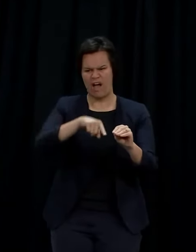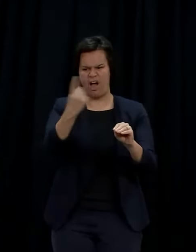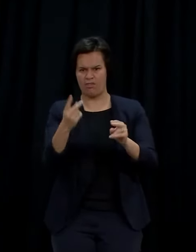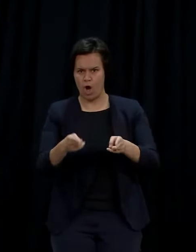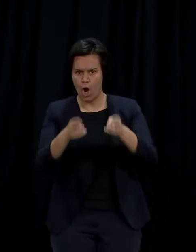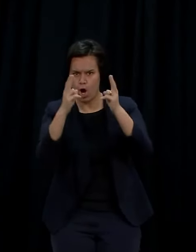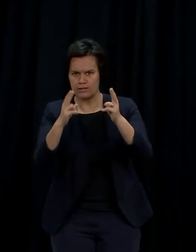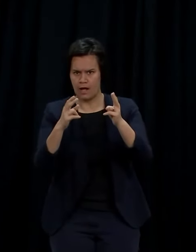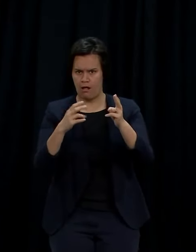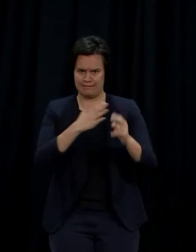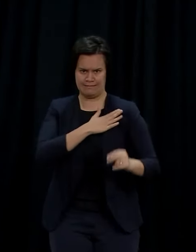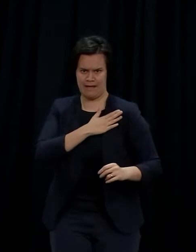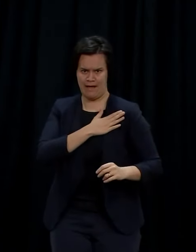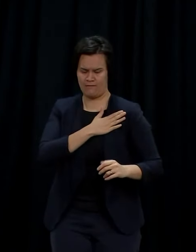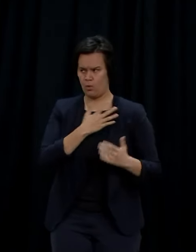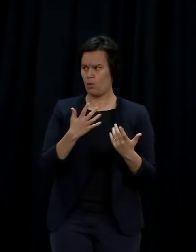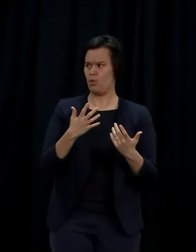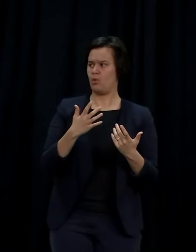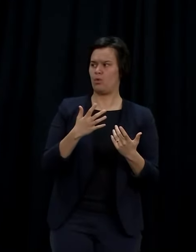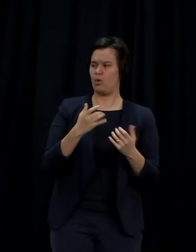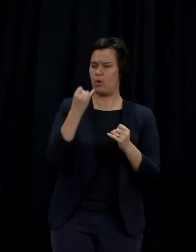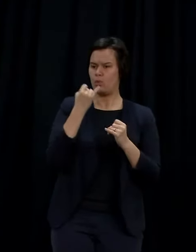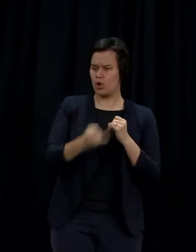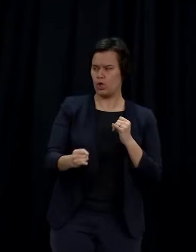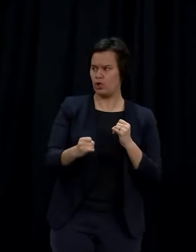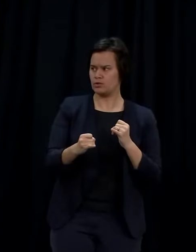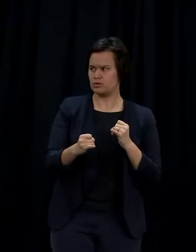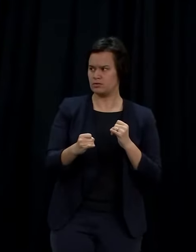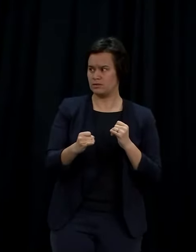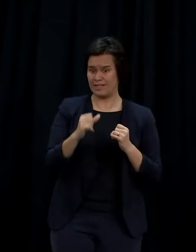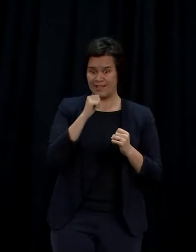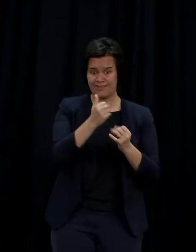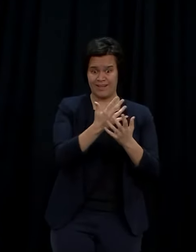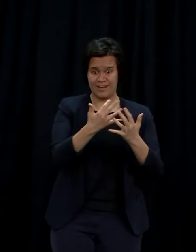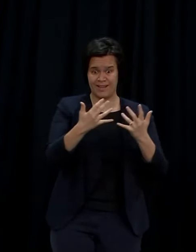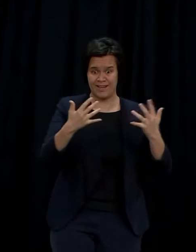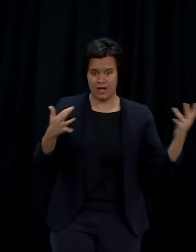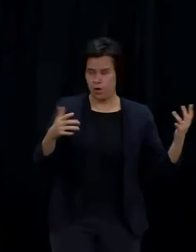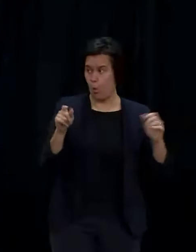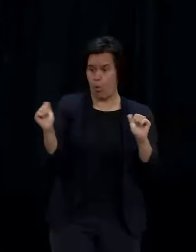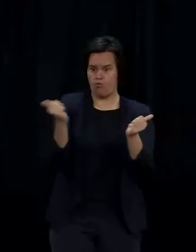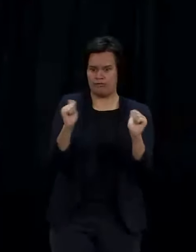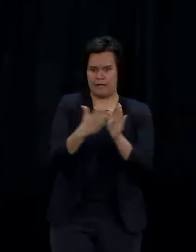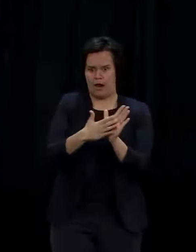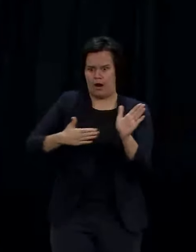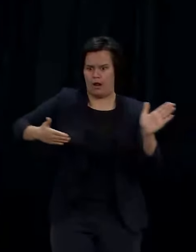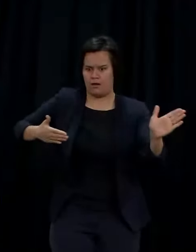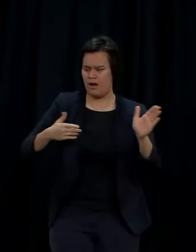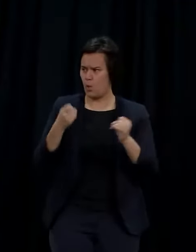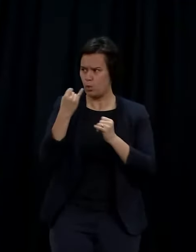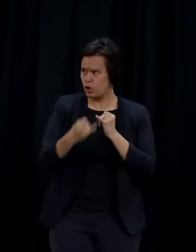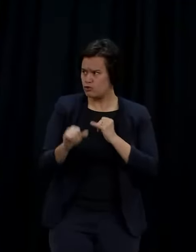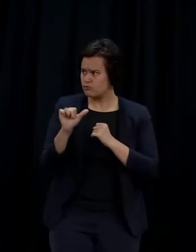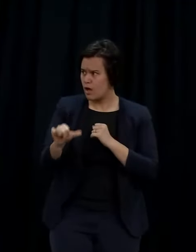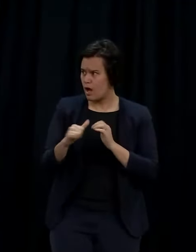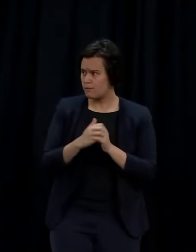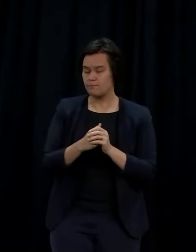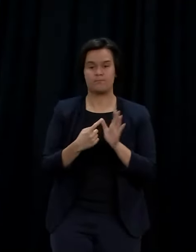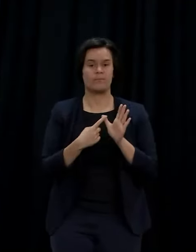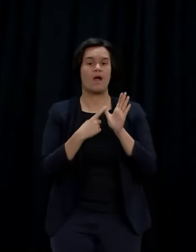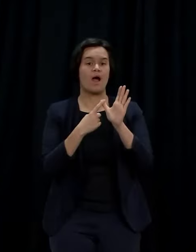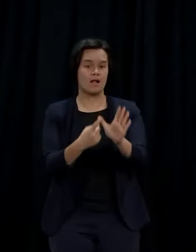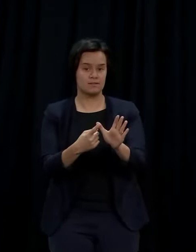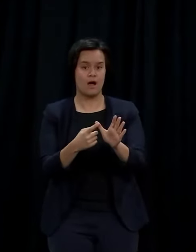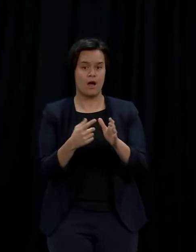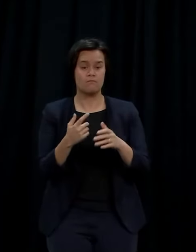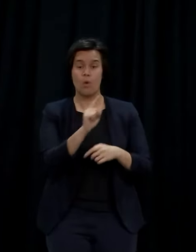them to be quarantined other than at home, and instead of not always ideal circumstances for them? So no issue